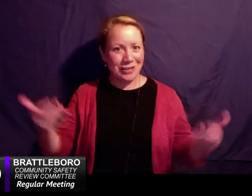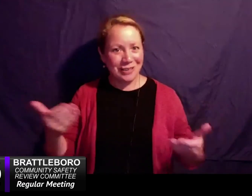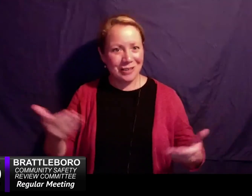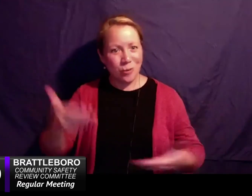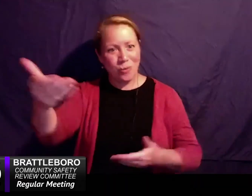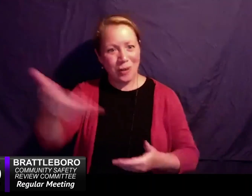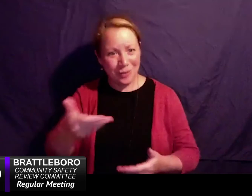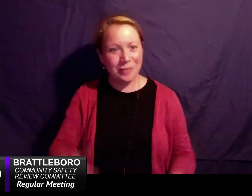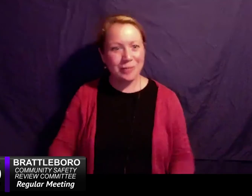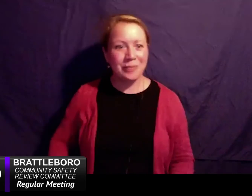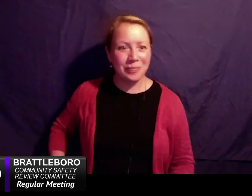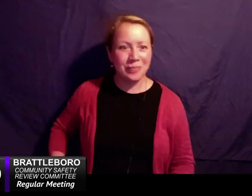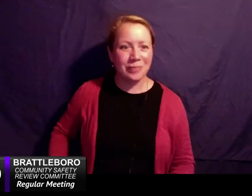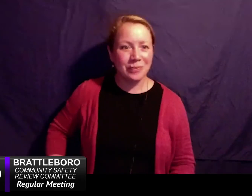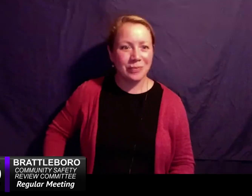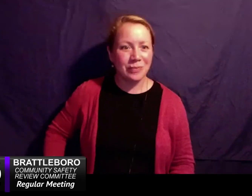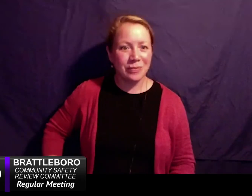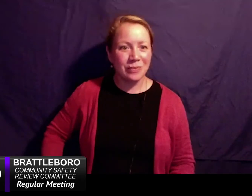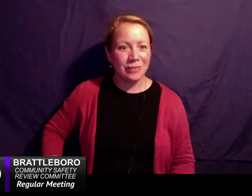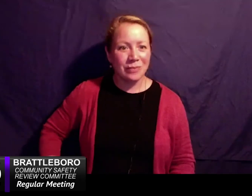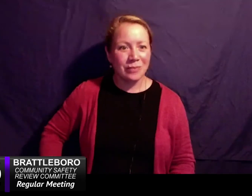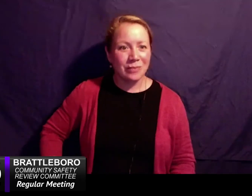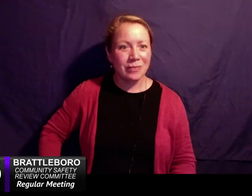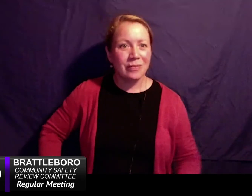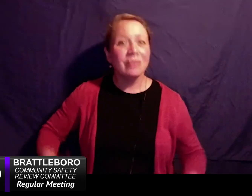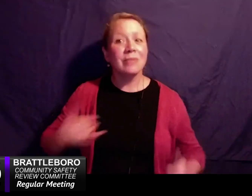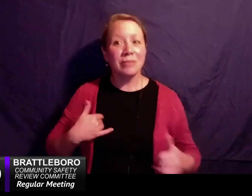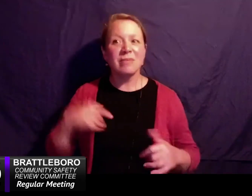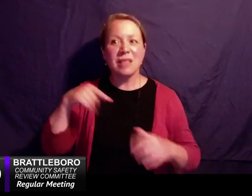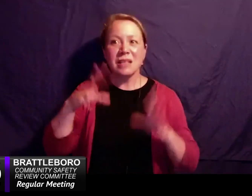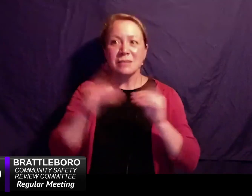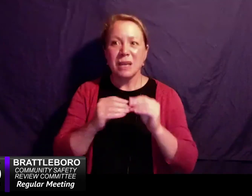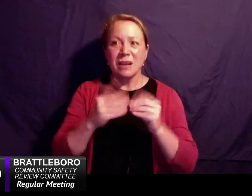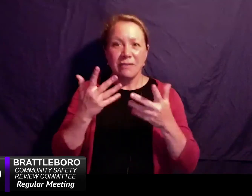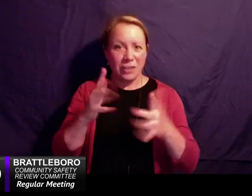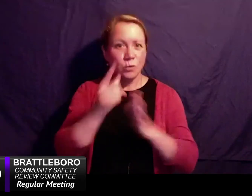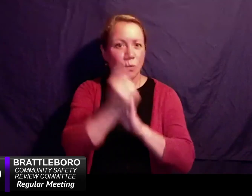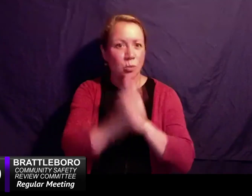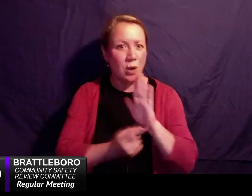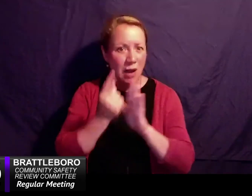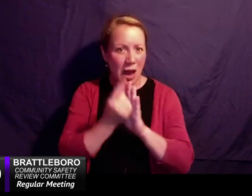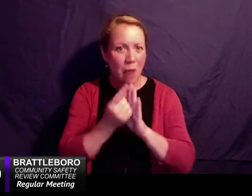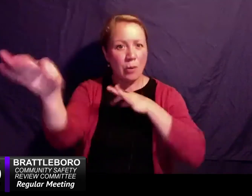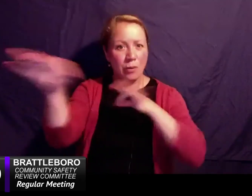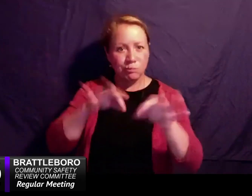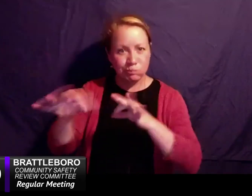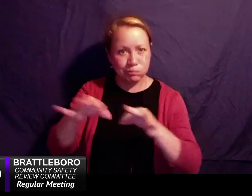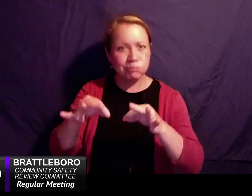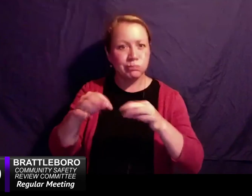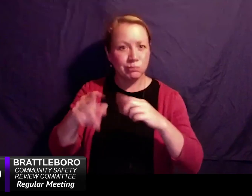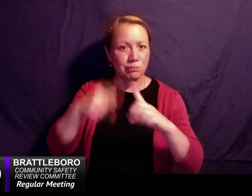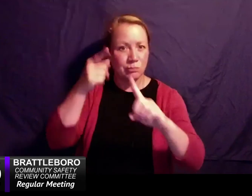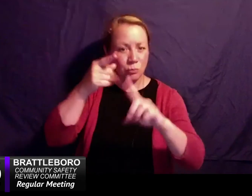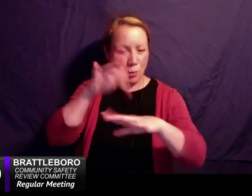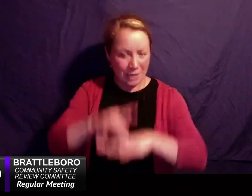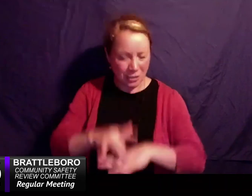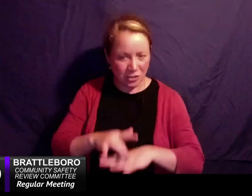Drift. We are about an hour into the meeting, so I'll just share what we have gone through. We started